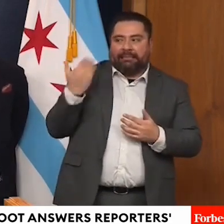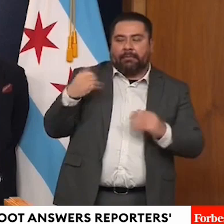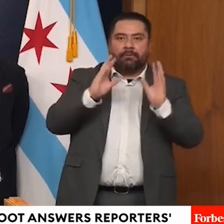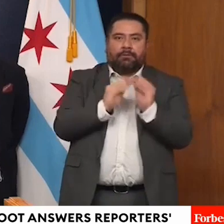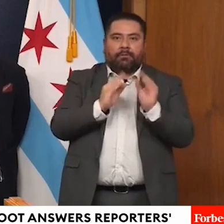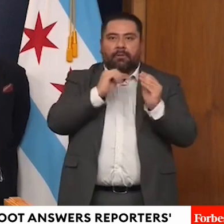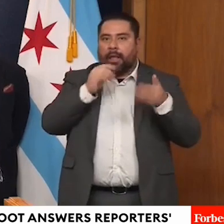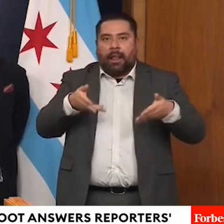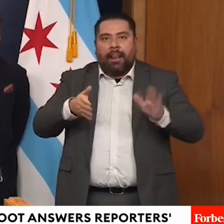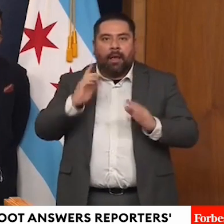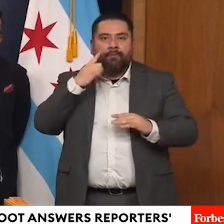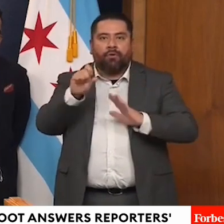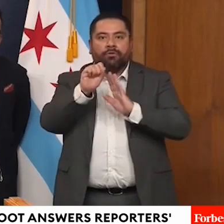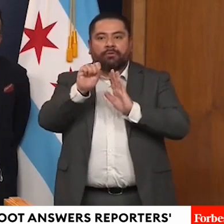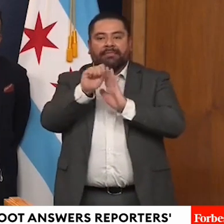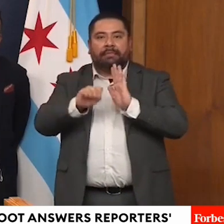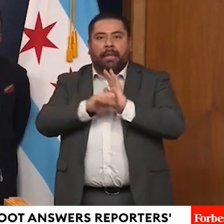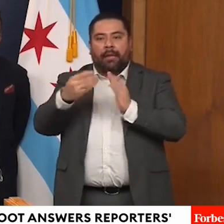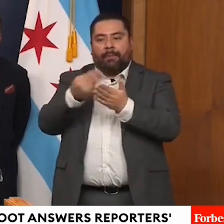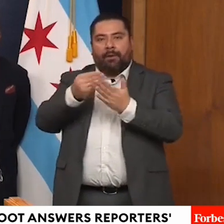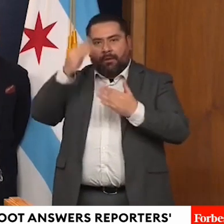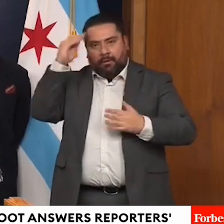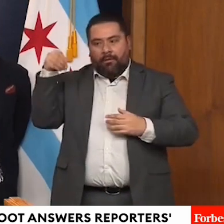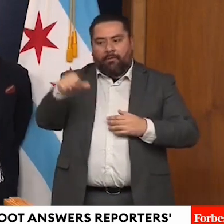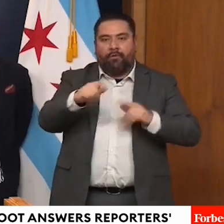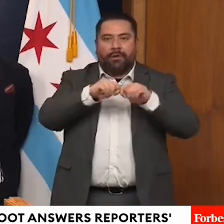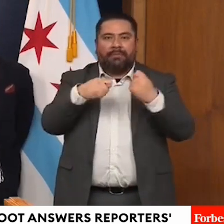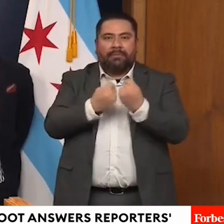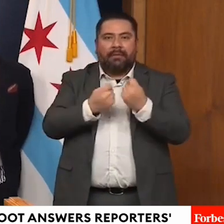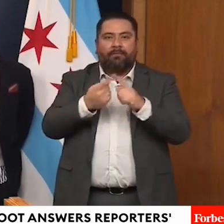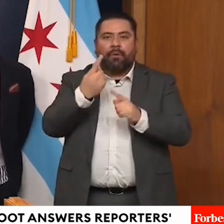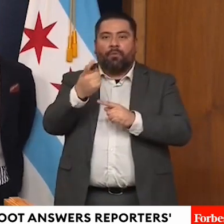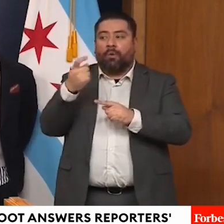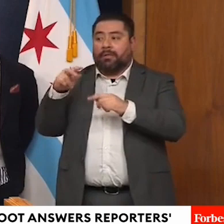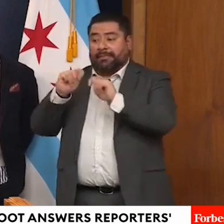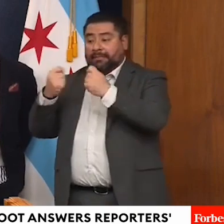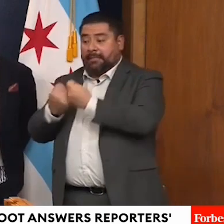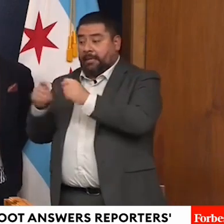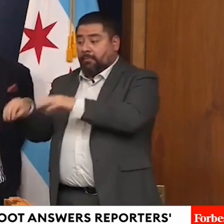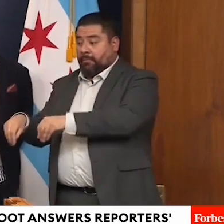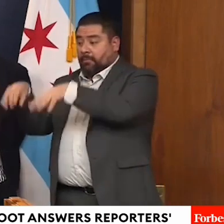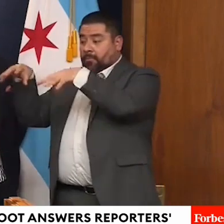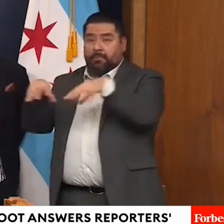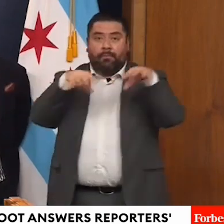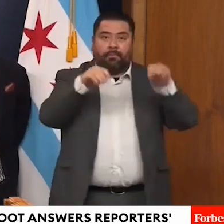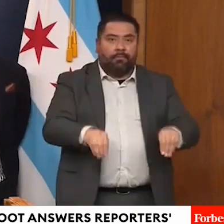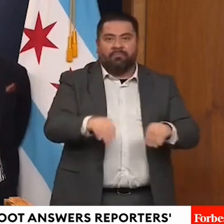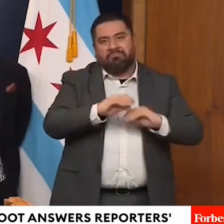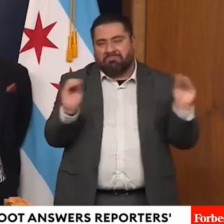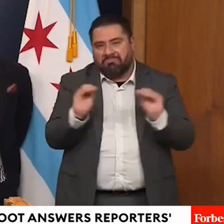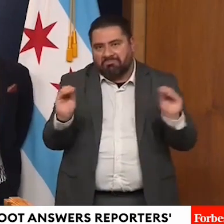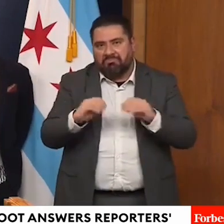that wouldn't allow for a state subsidy for a team that moves from one location in Illinois to another location. So, you